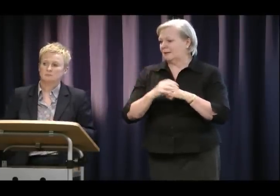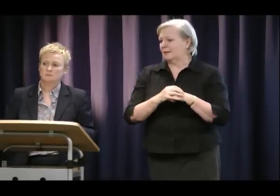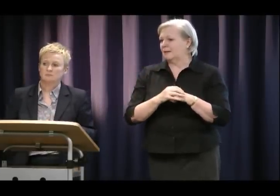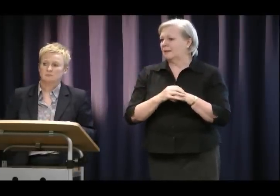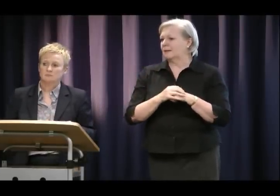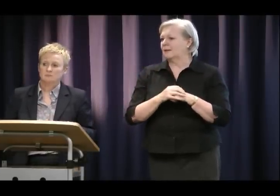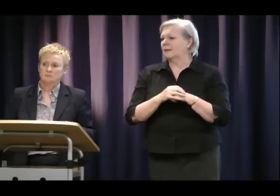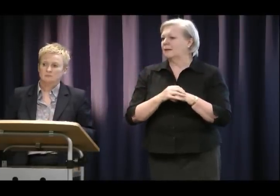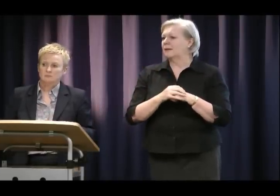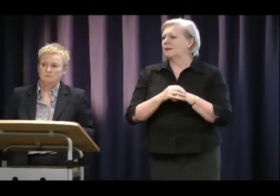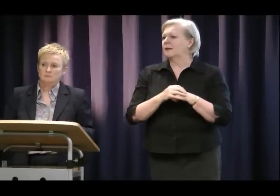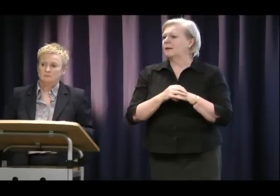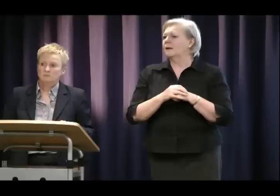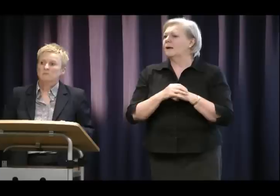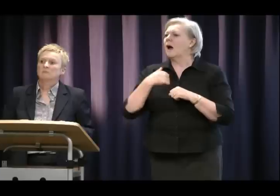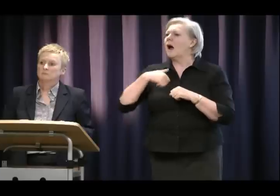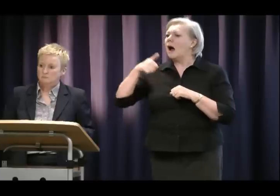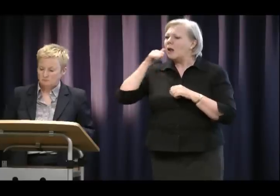Another comment from Zed.